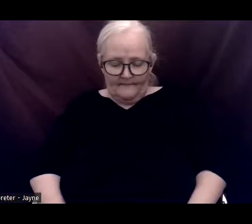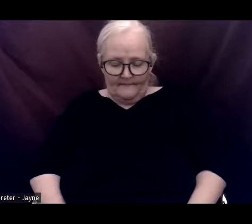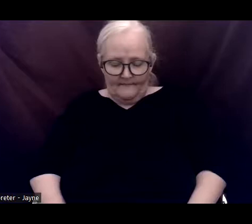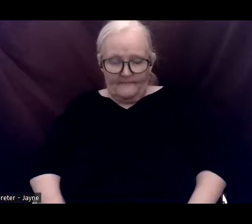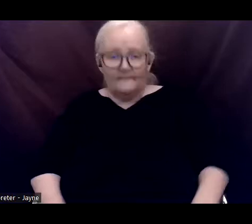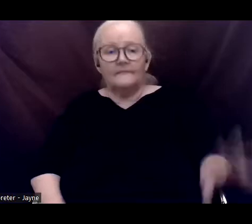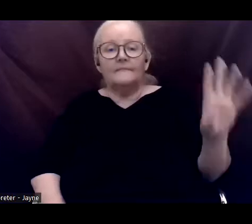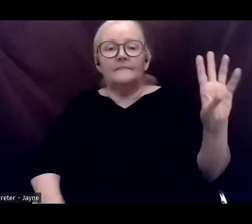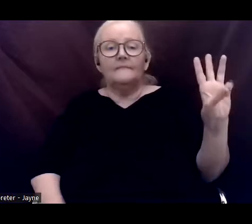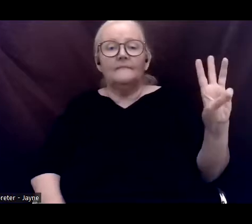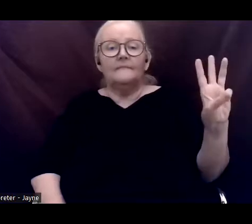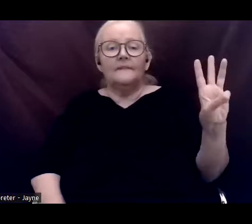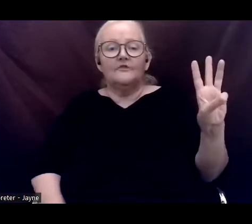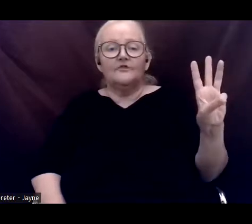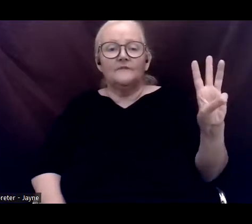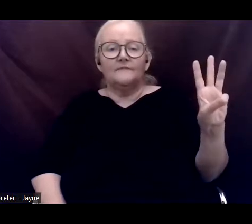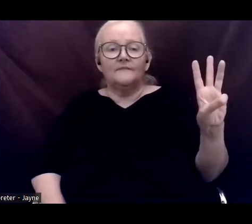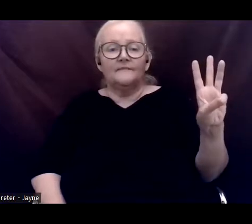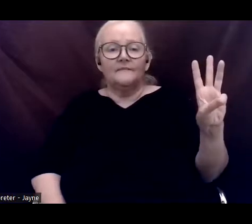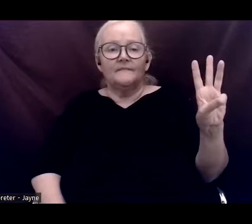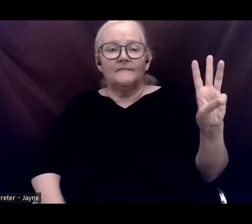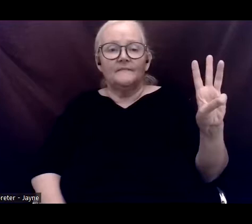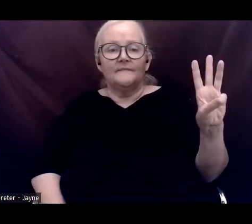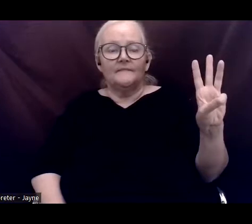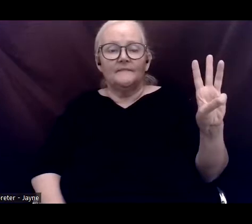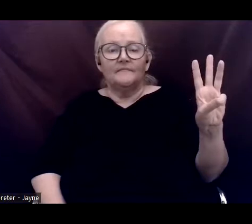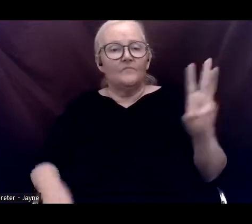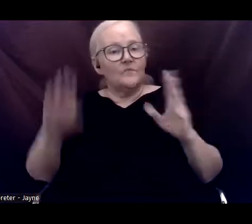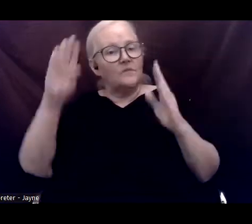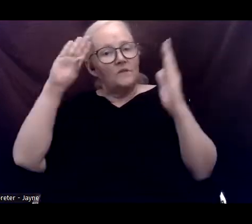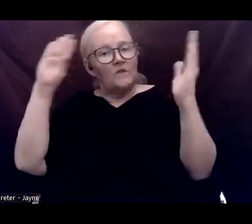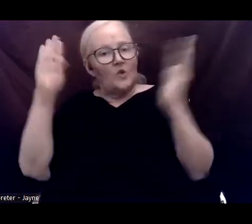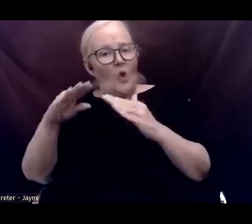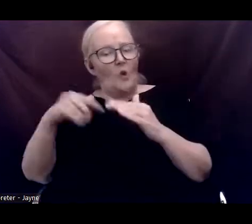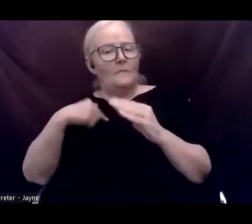By knot of six, this